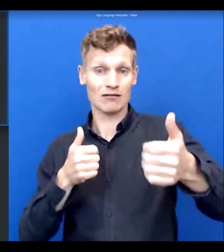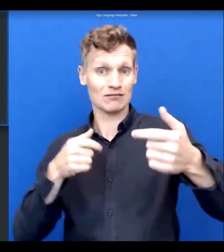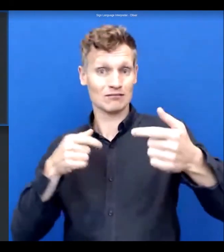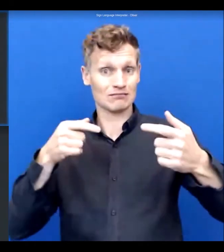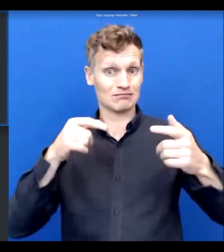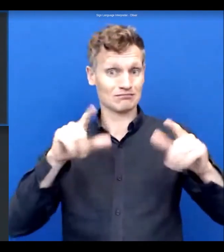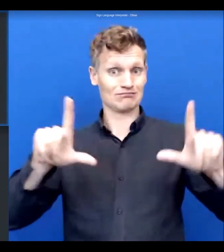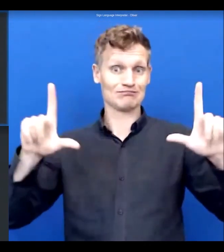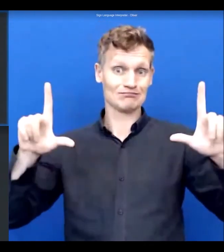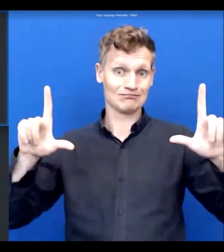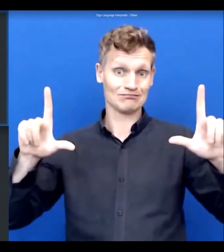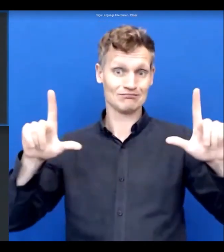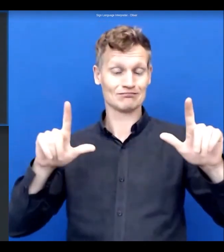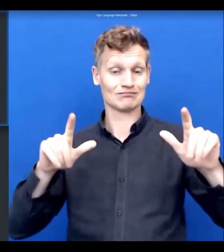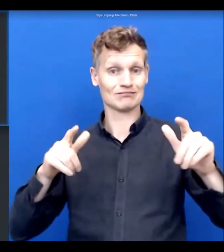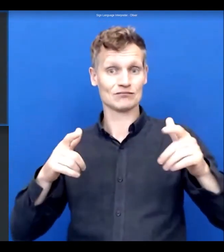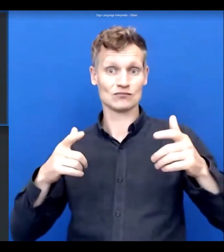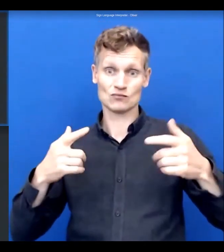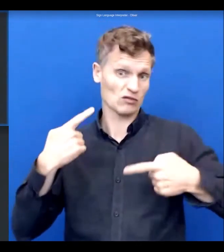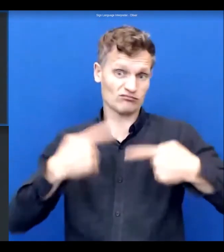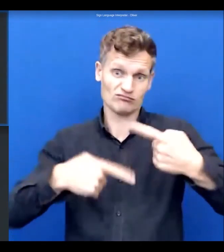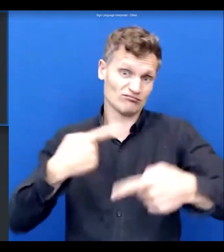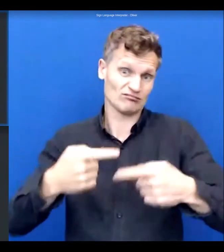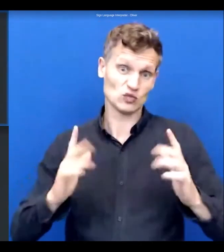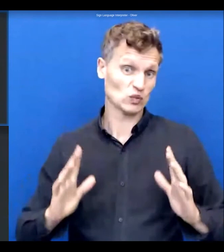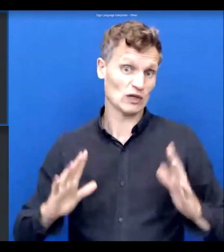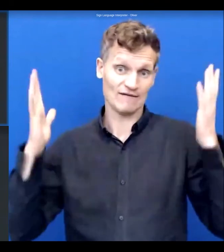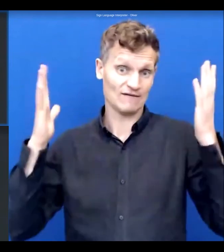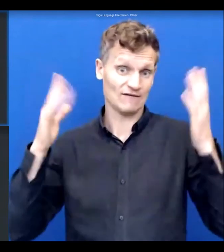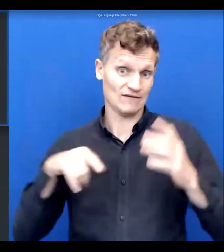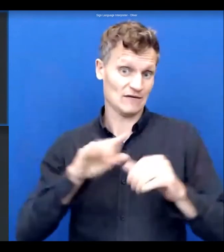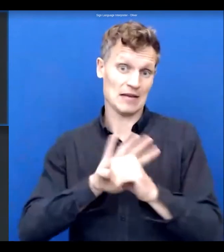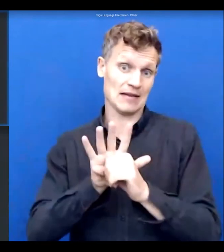to continue to live during this pandemic period.